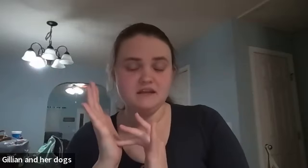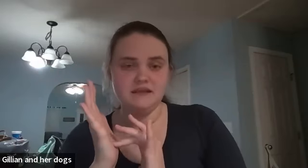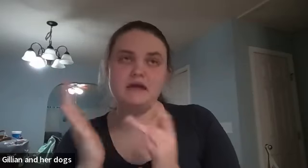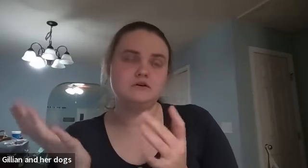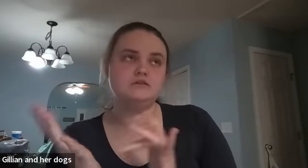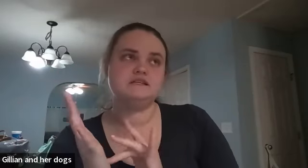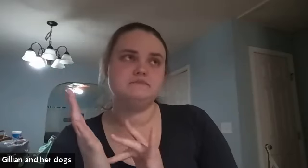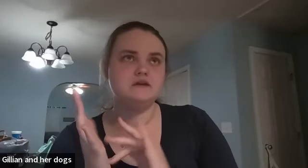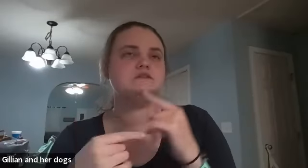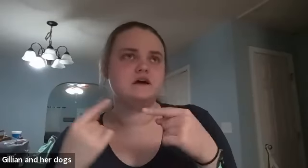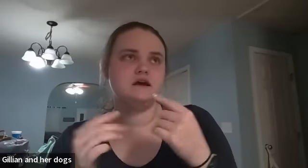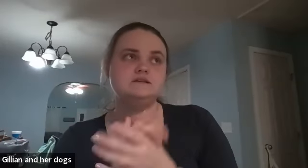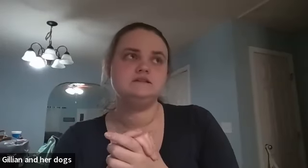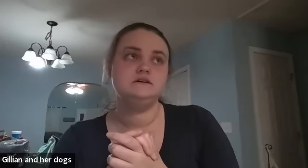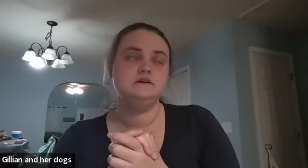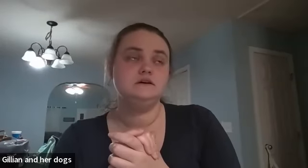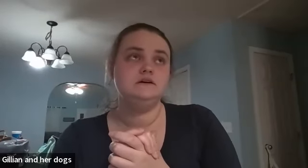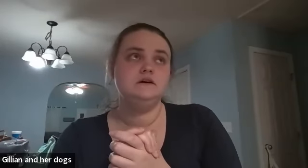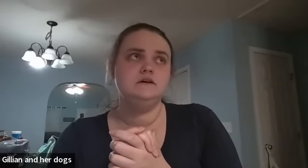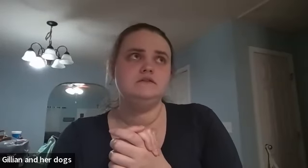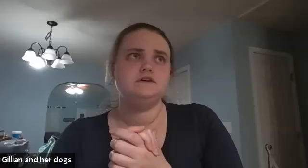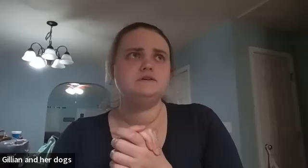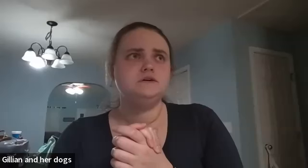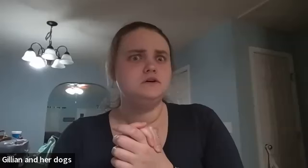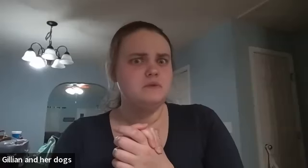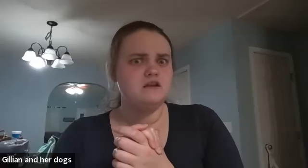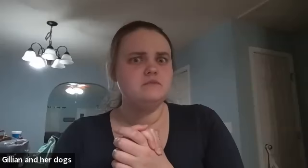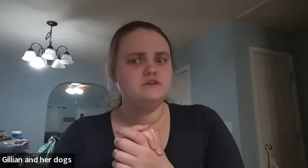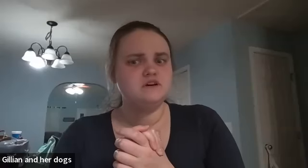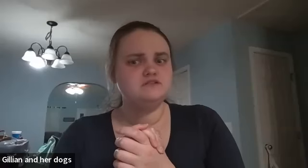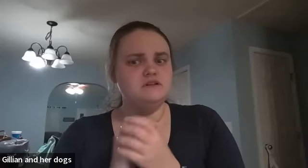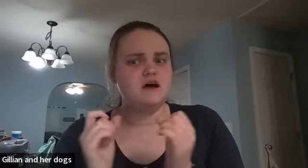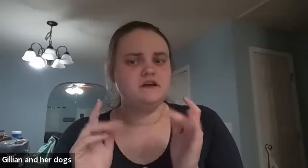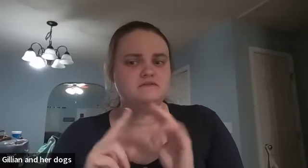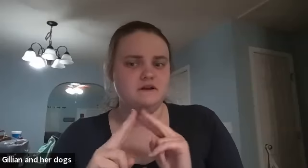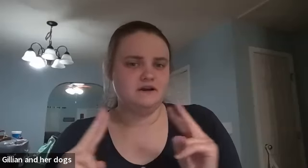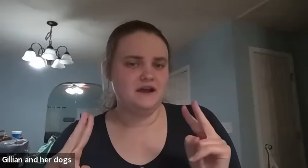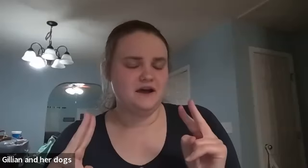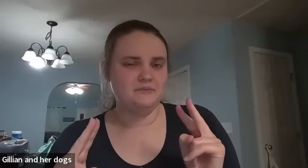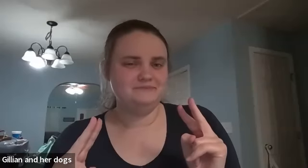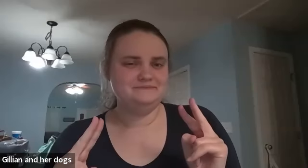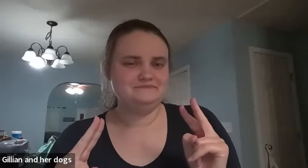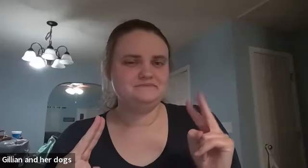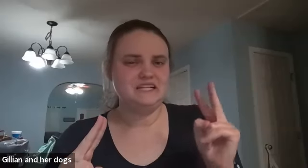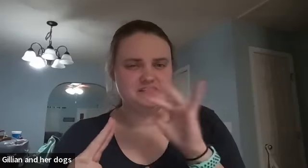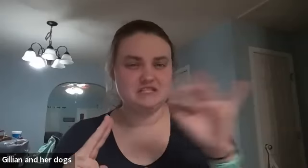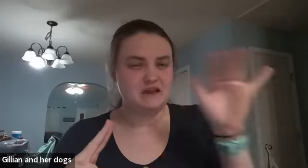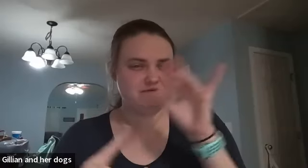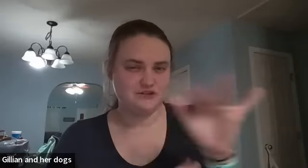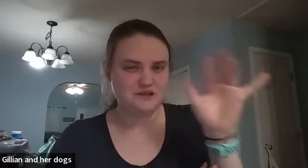Like medical, because medical signs, there's a good amount of them, but there's also a lot that are very just a lot of finger